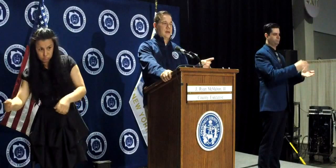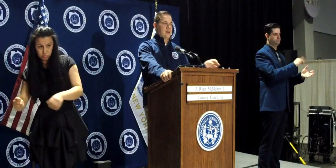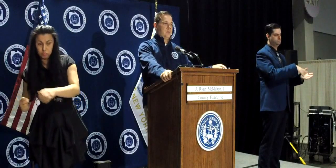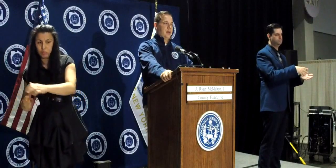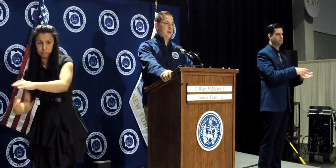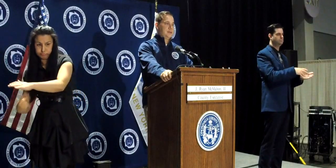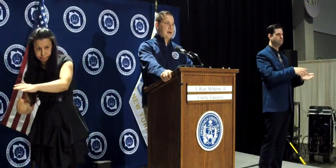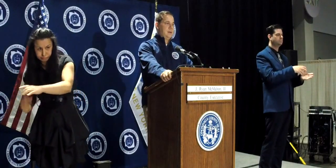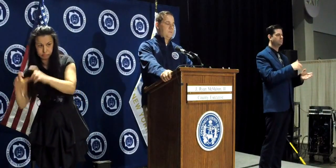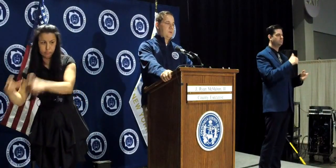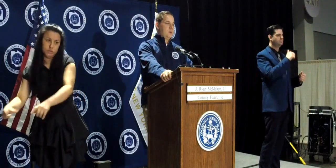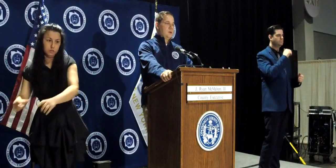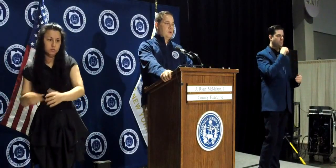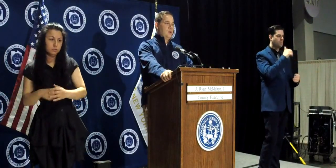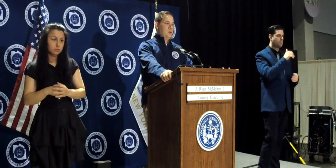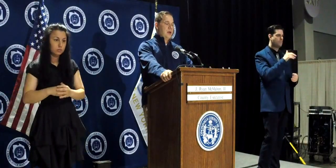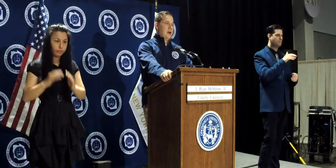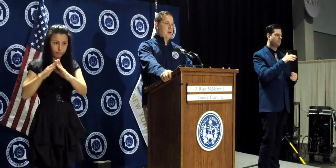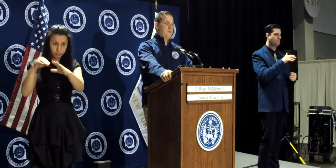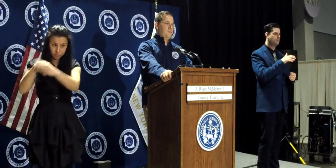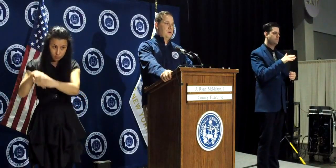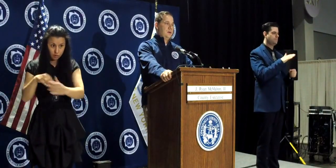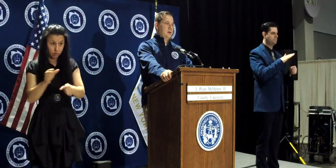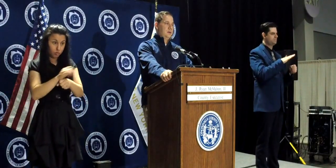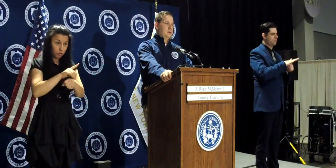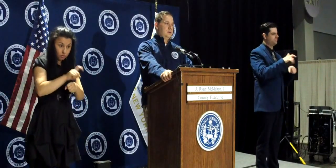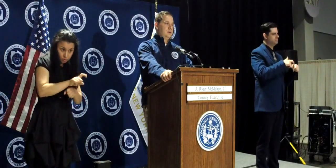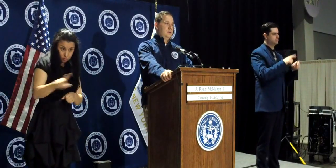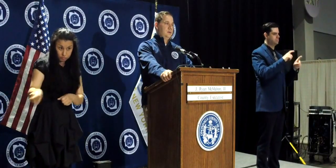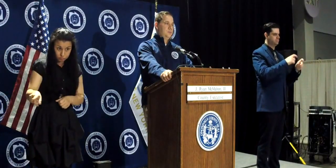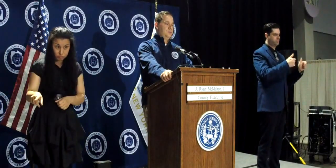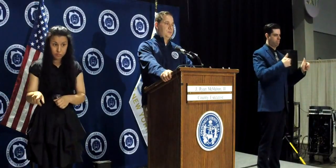losing time, lagging time. When you have